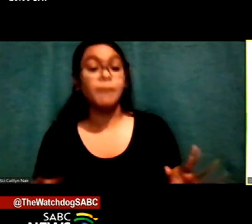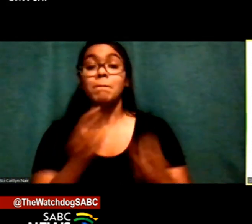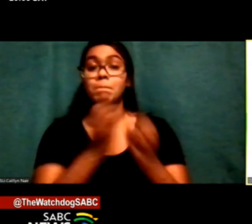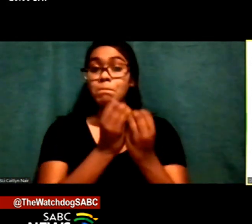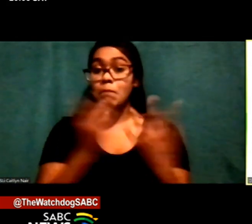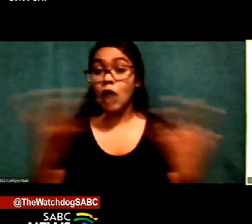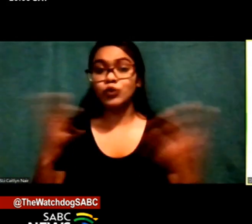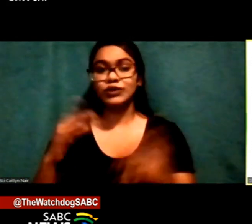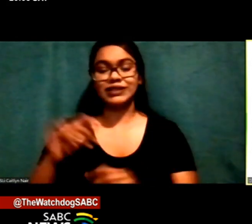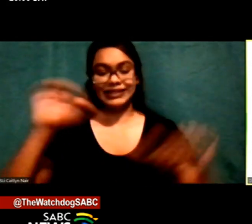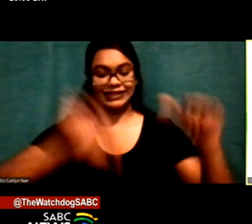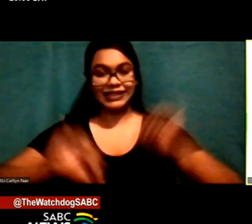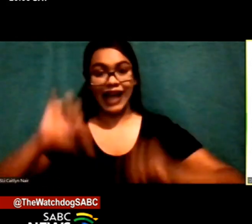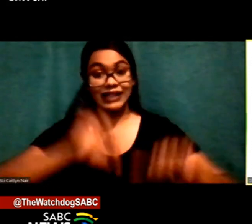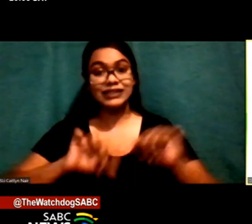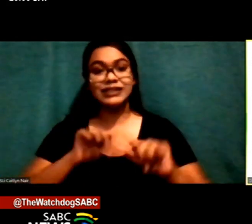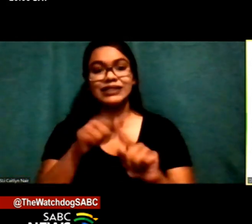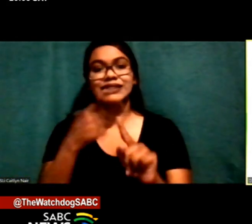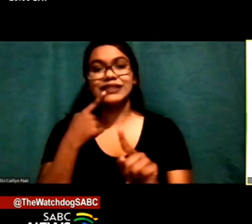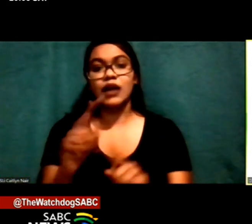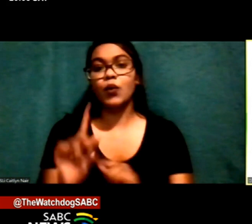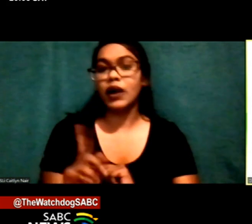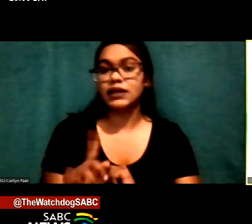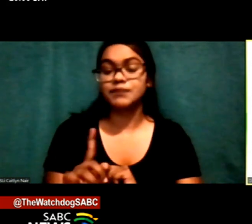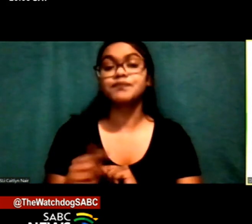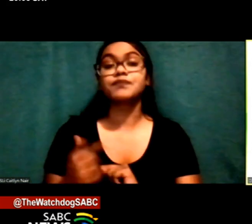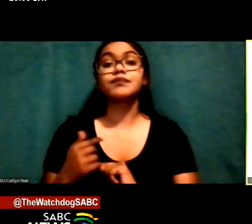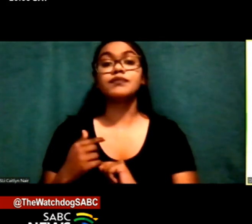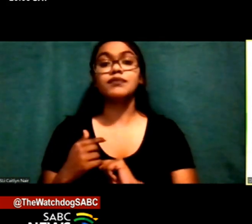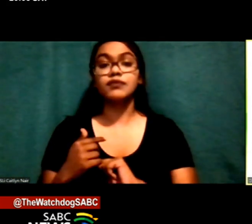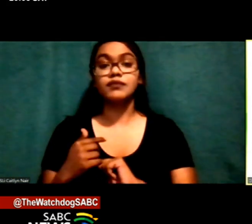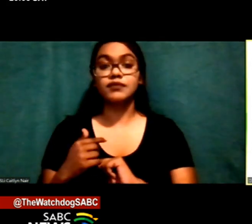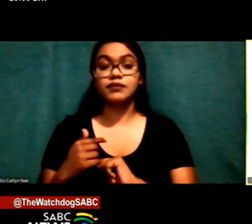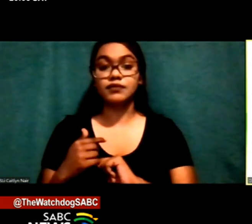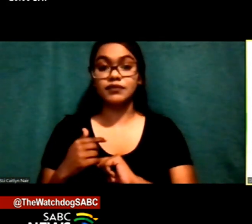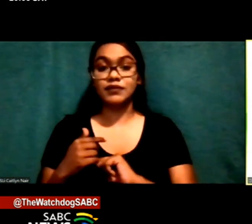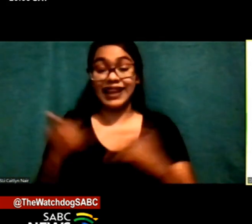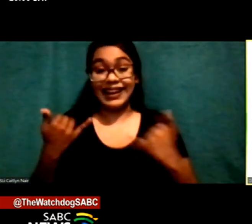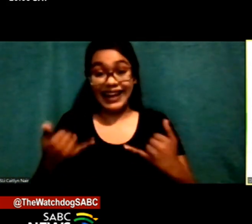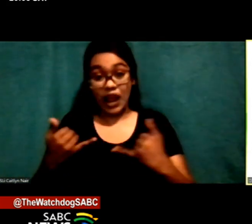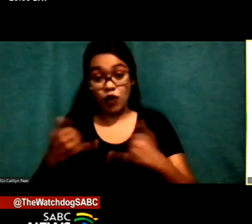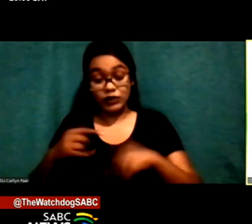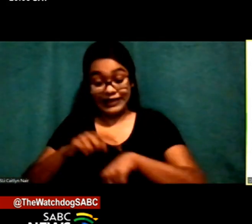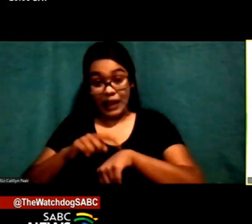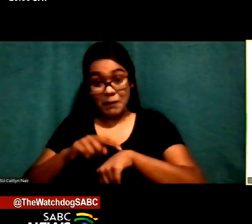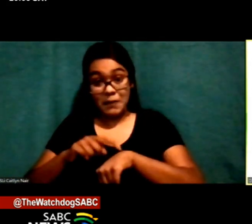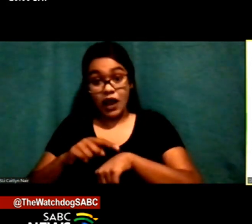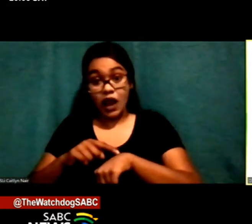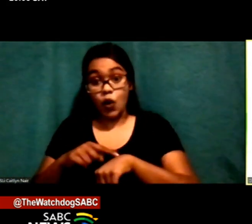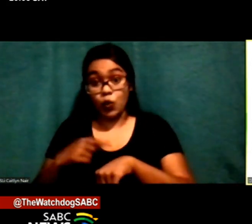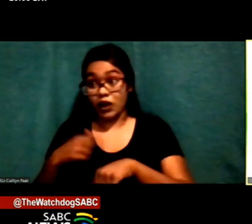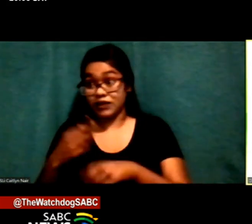scientists have said that by the time this is revealed, we,